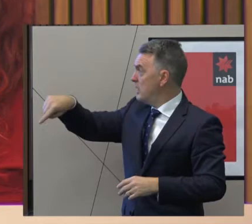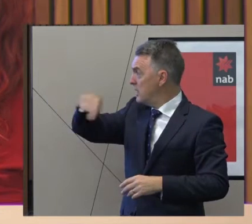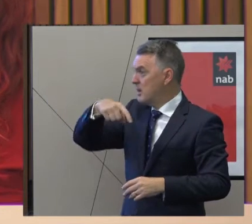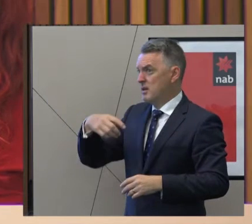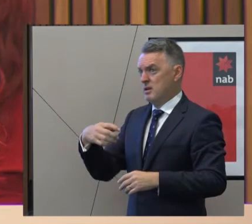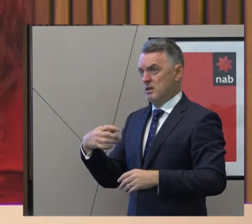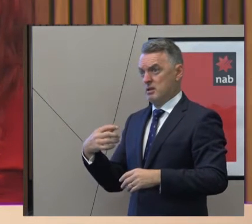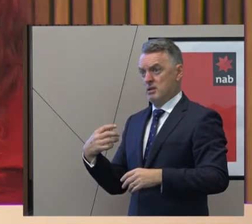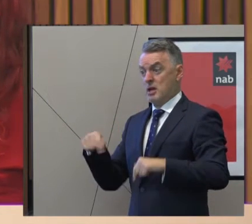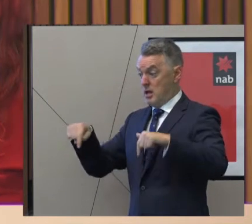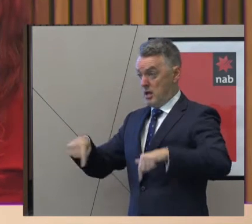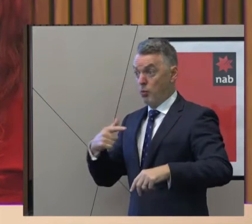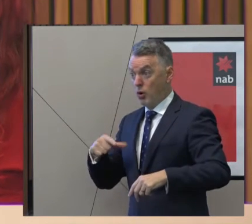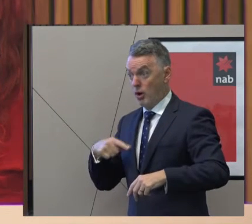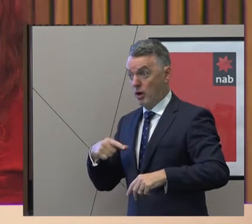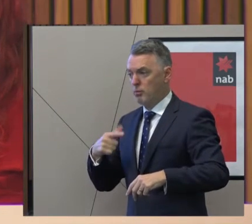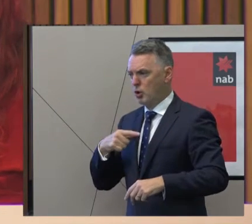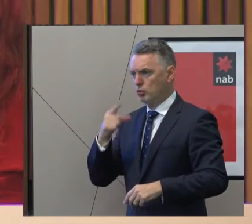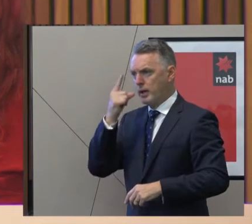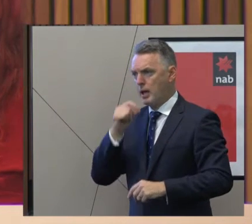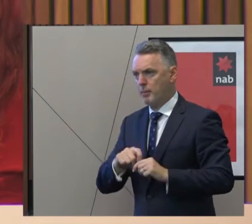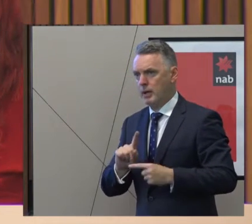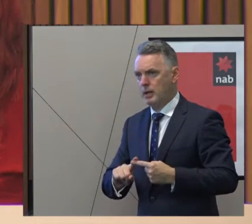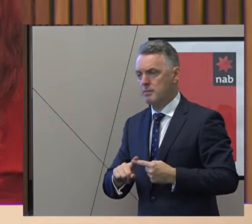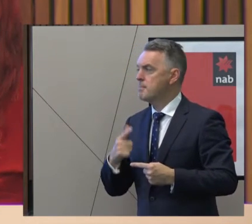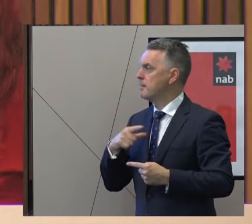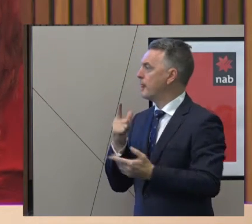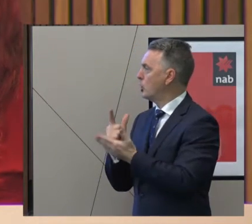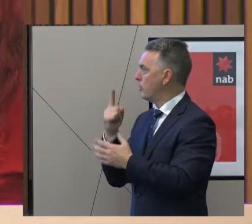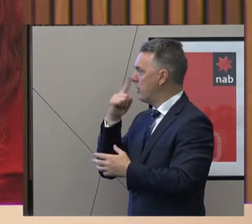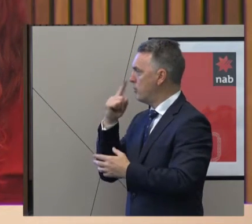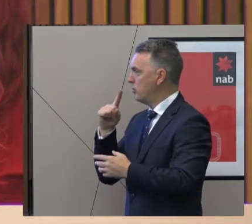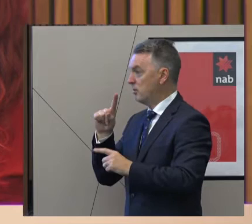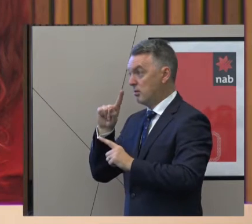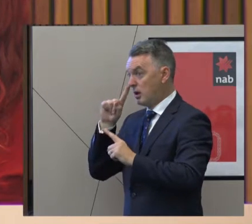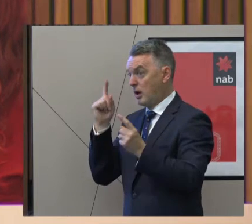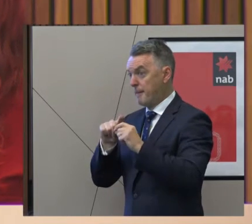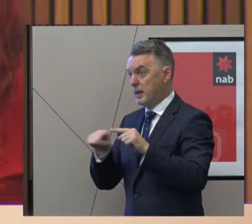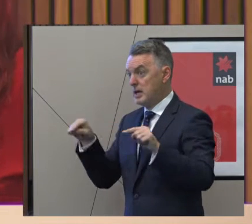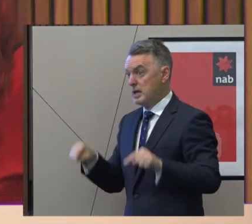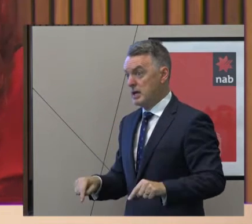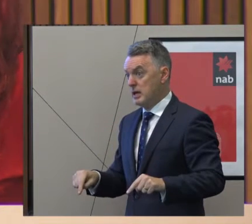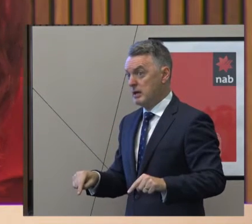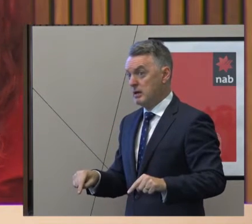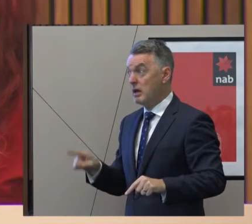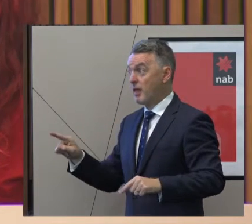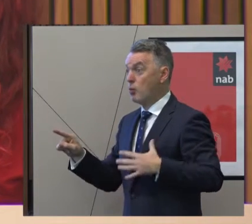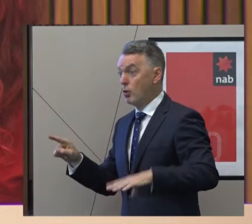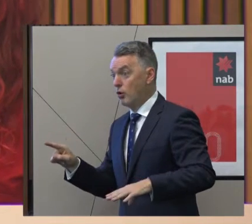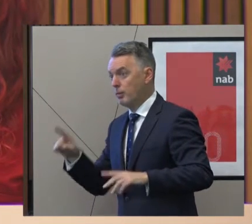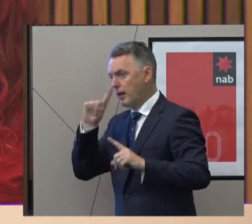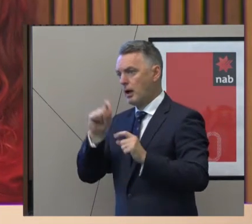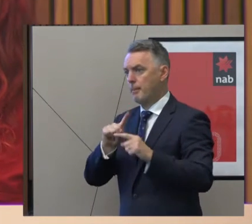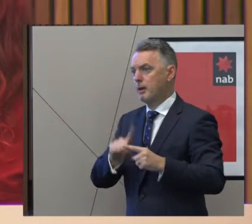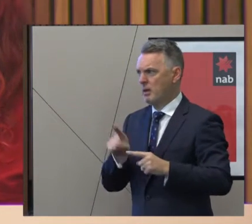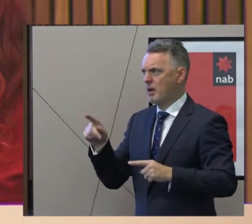probably here because we're able to be, but there's a lot of people with disabilities who aren't even having the opportunity to be able to contribute,